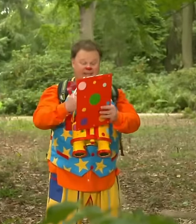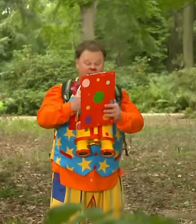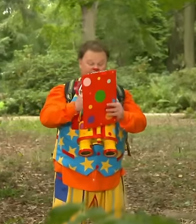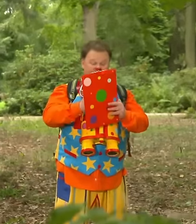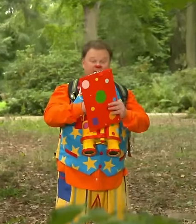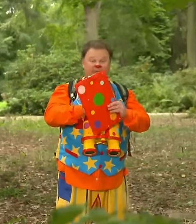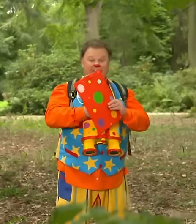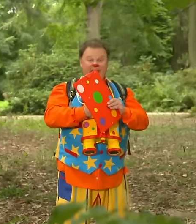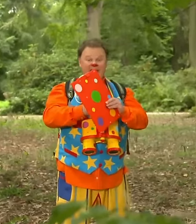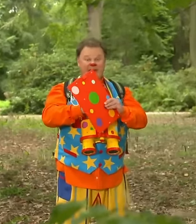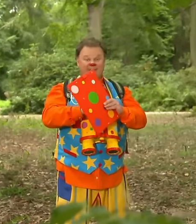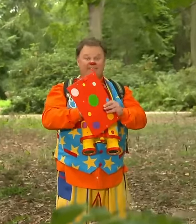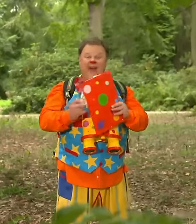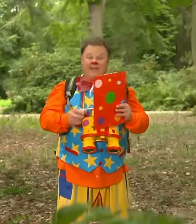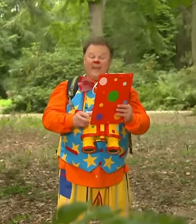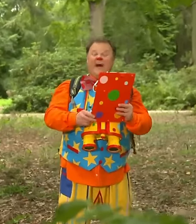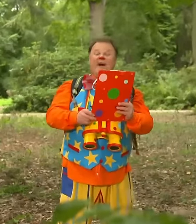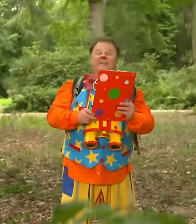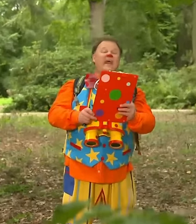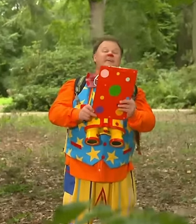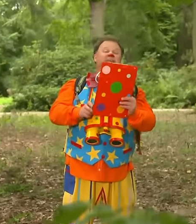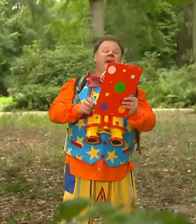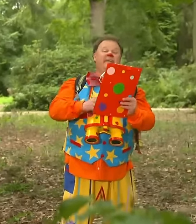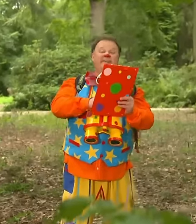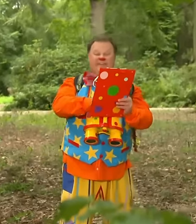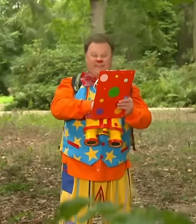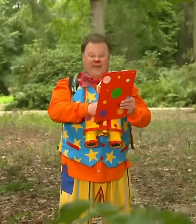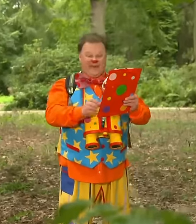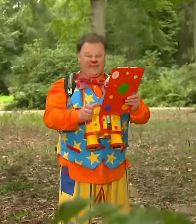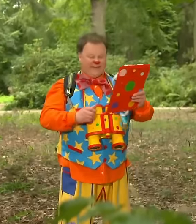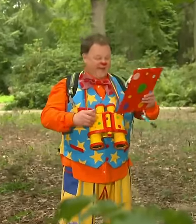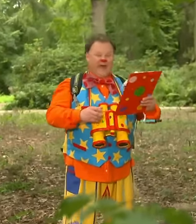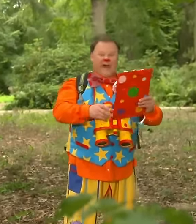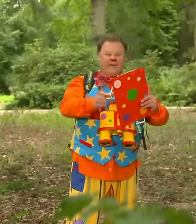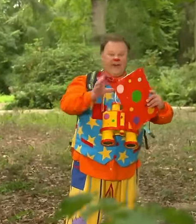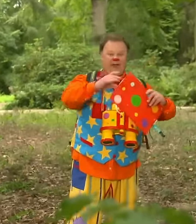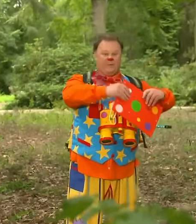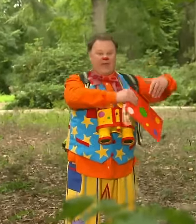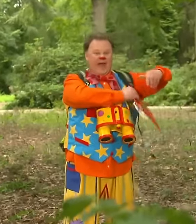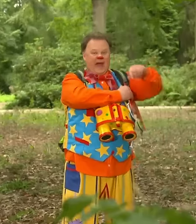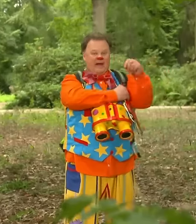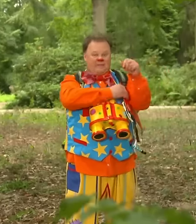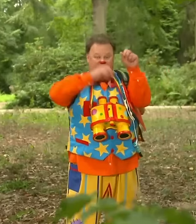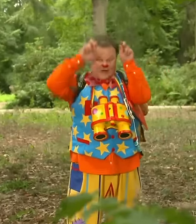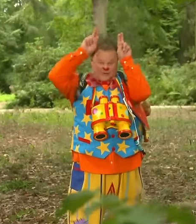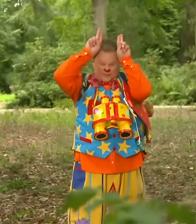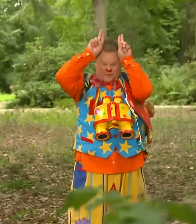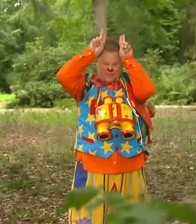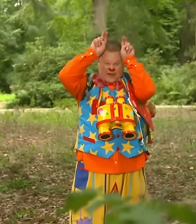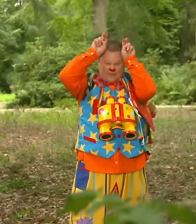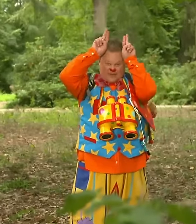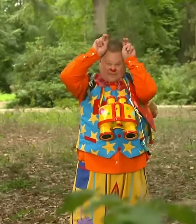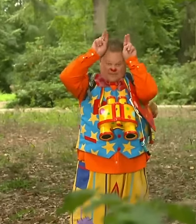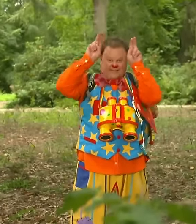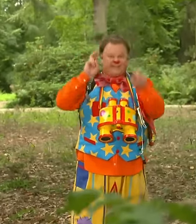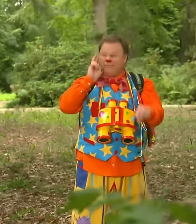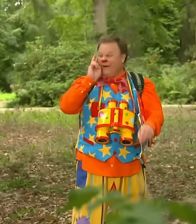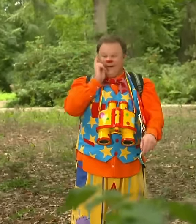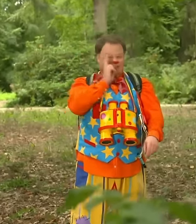Mr. Tumble. Yes, and then our nature hunt is finished. Okay, we have a rabbit to spot.